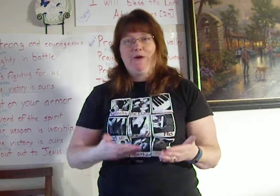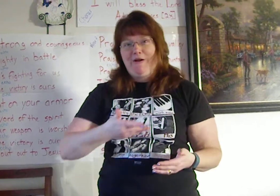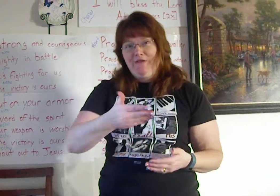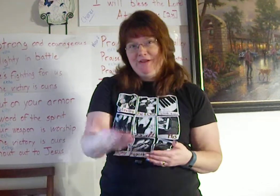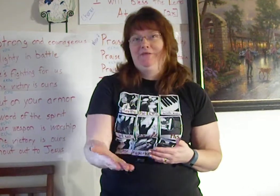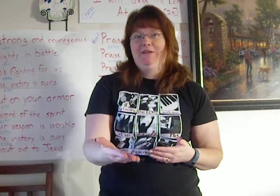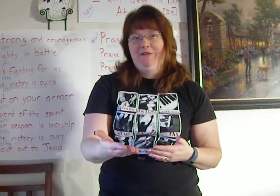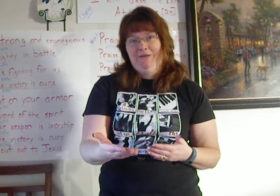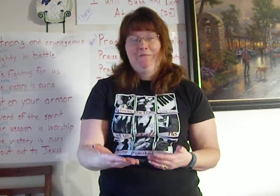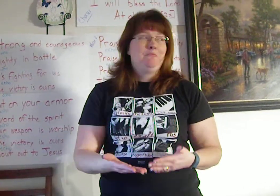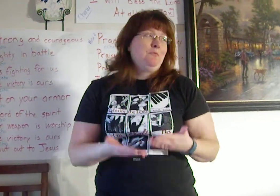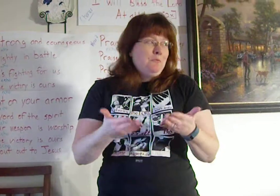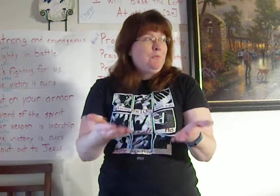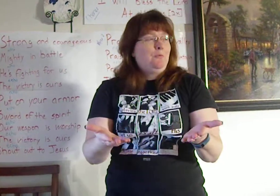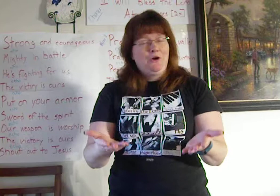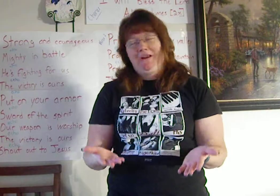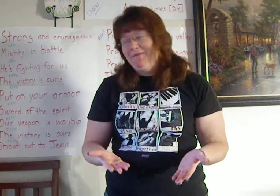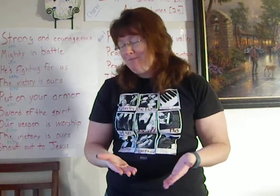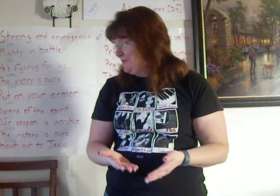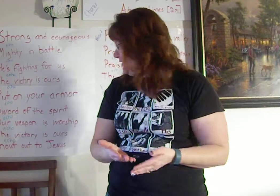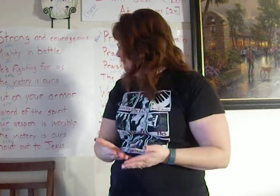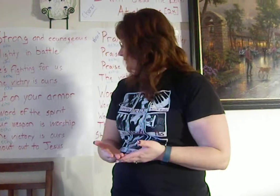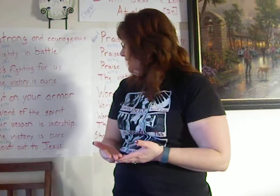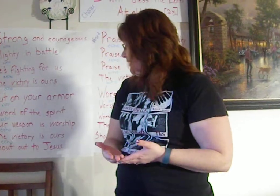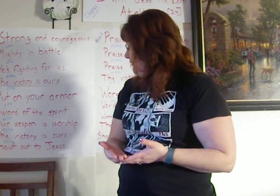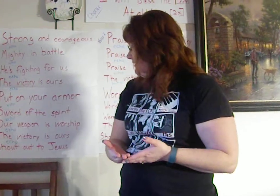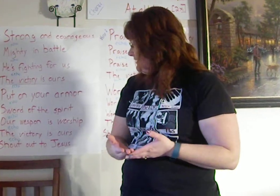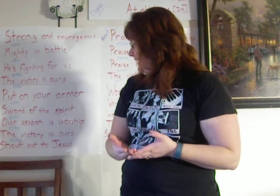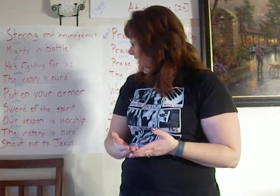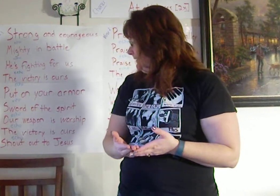we're offensively working. So we say,